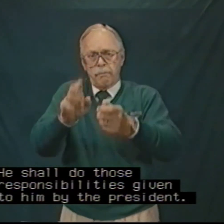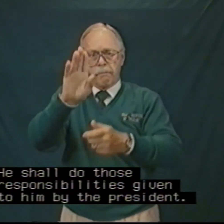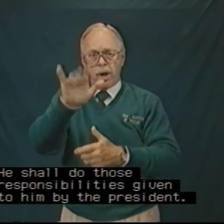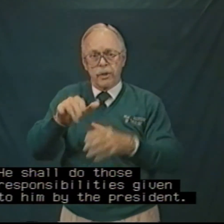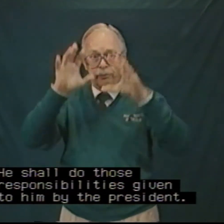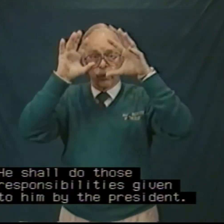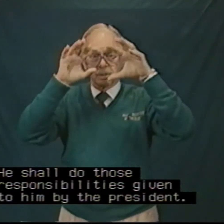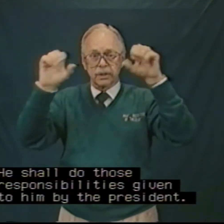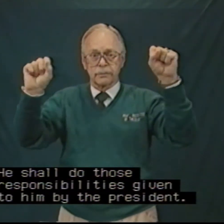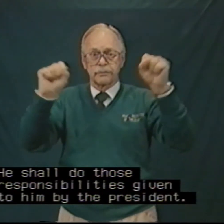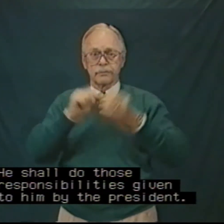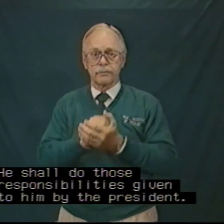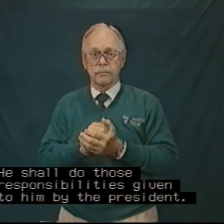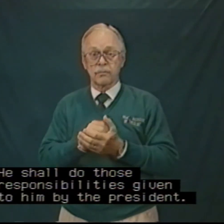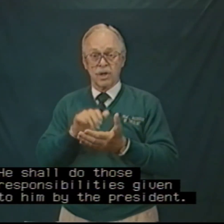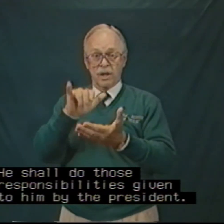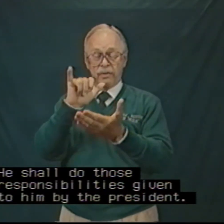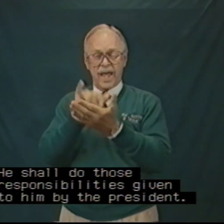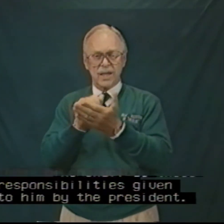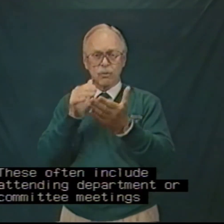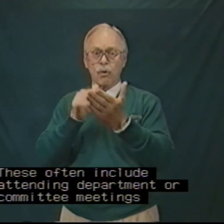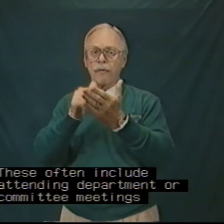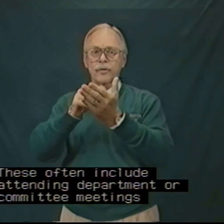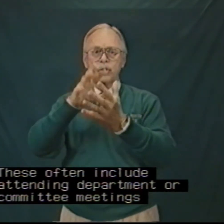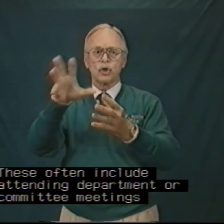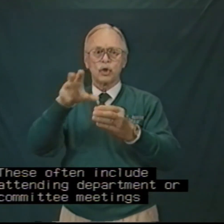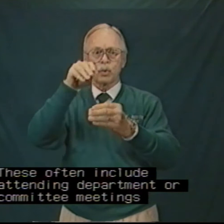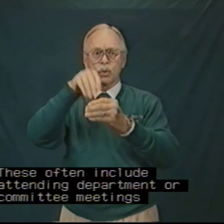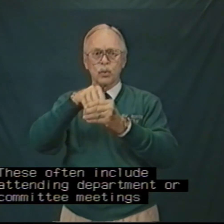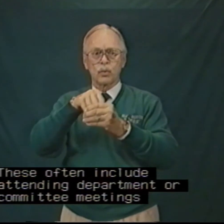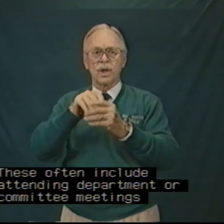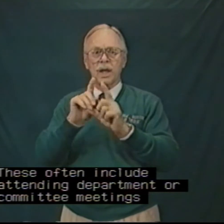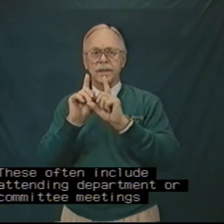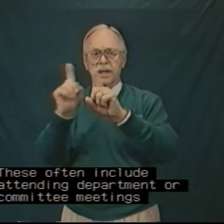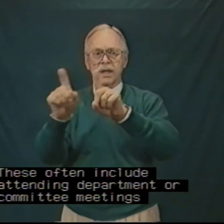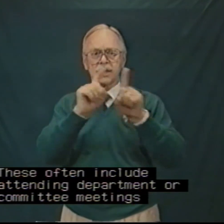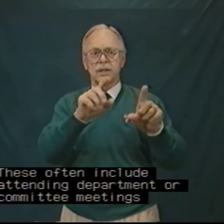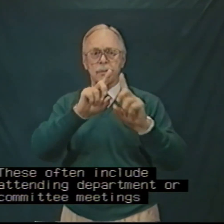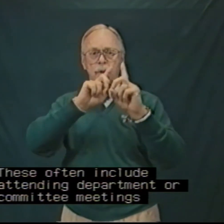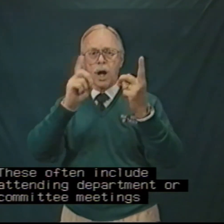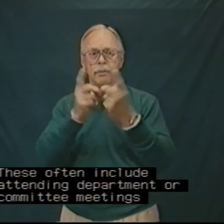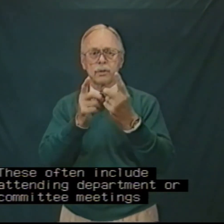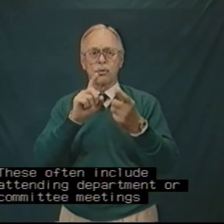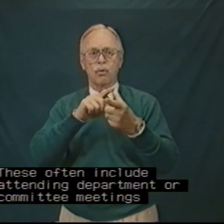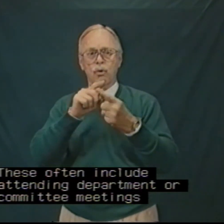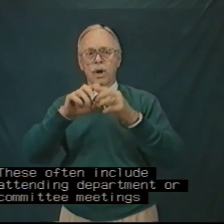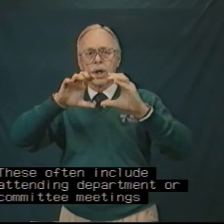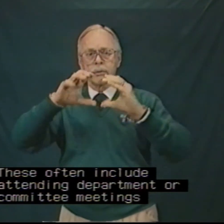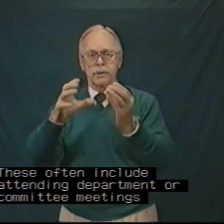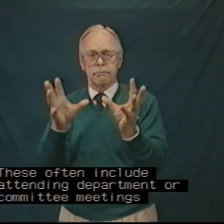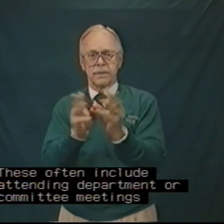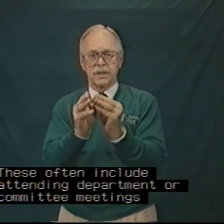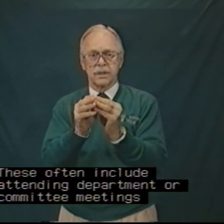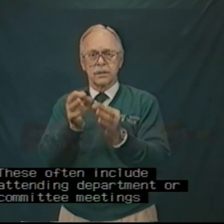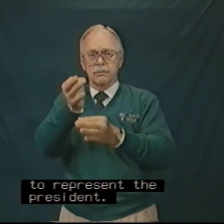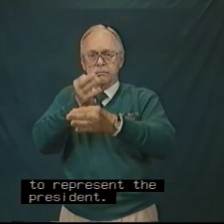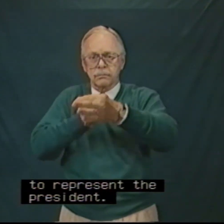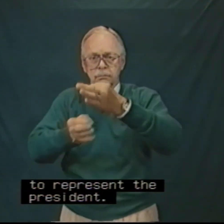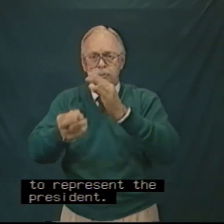responsibilities given to him by the President. These often include attending department or committee meetings to